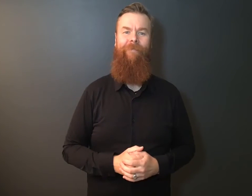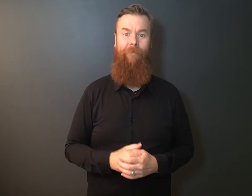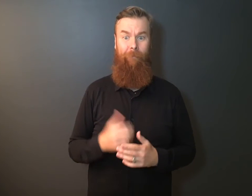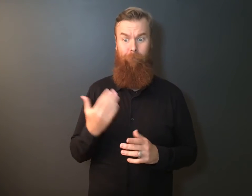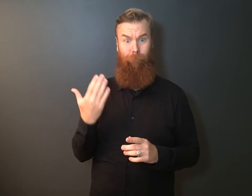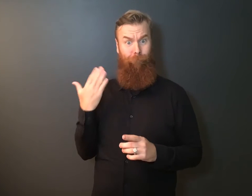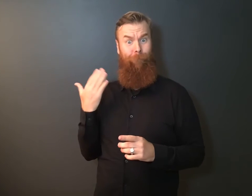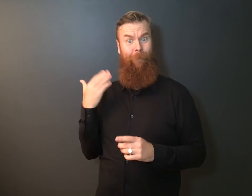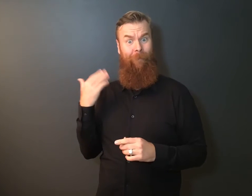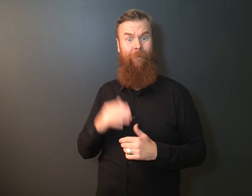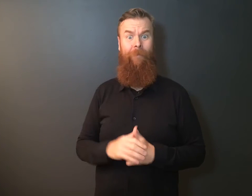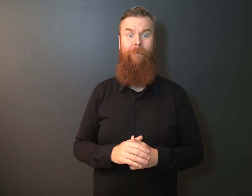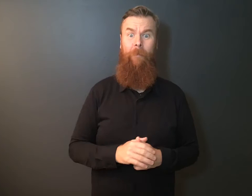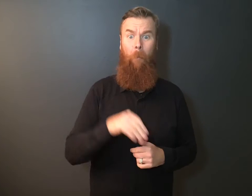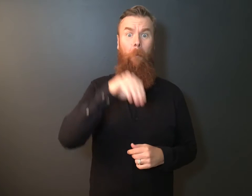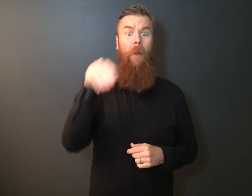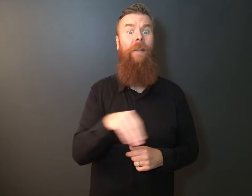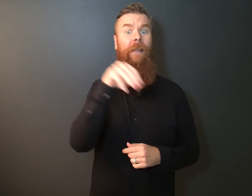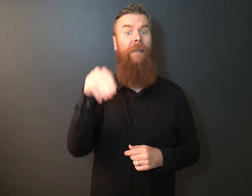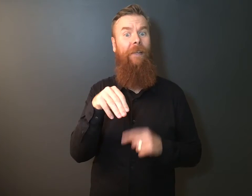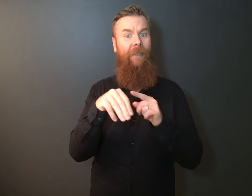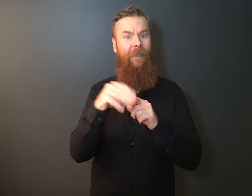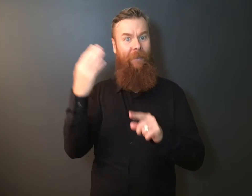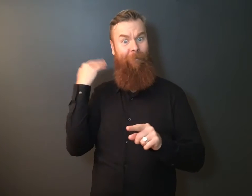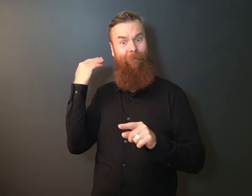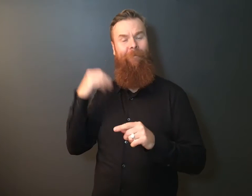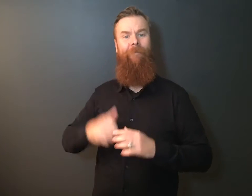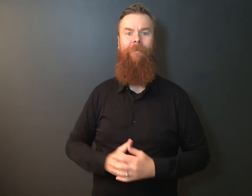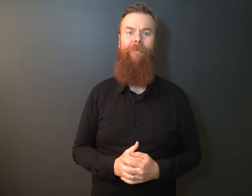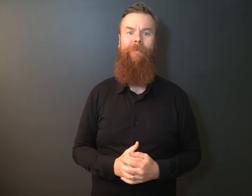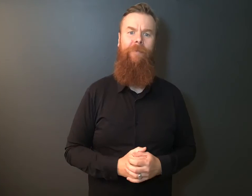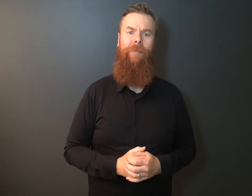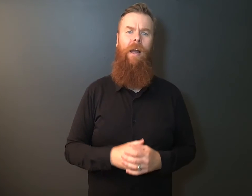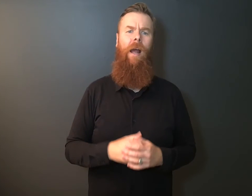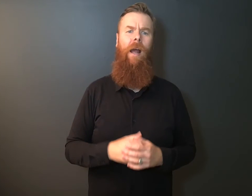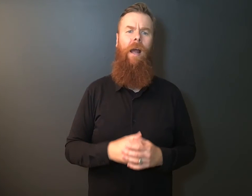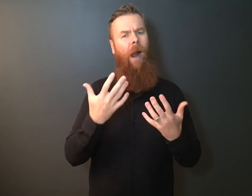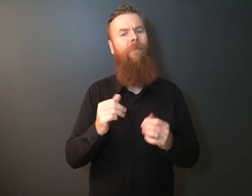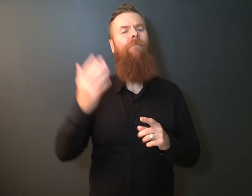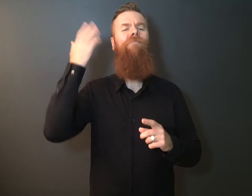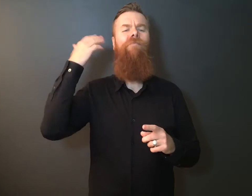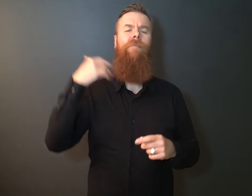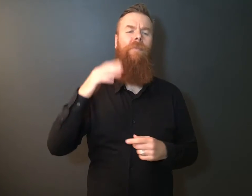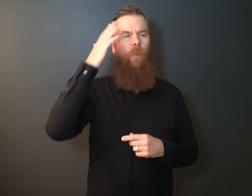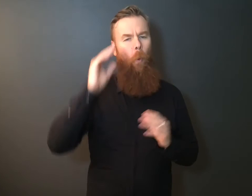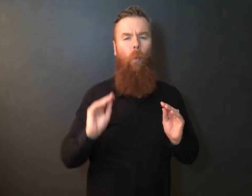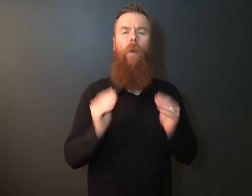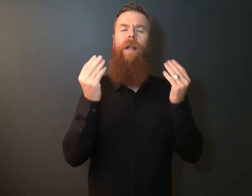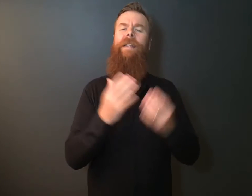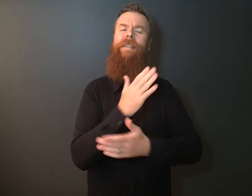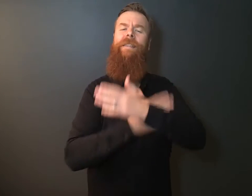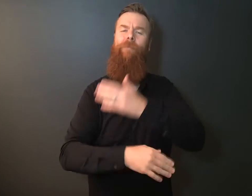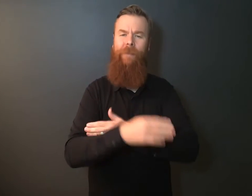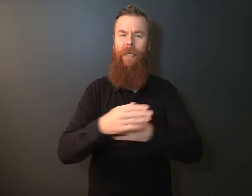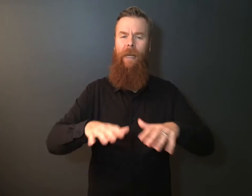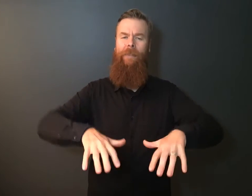going around the world with the Youth Global Disability Summit. That was the first ever global